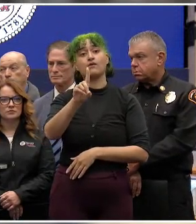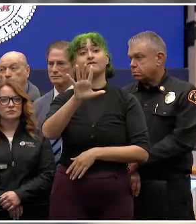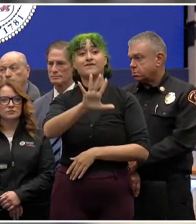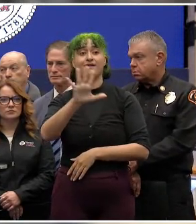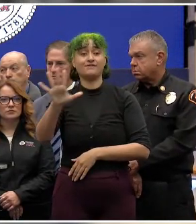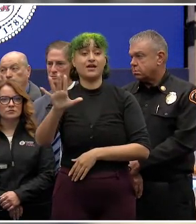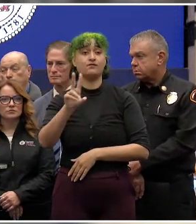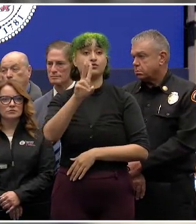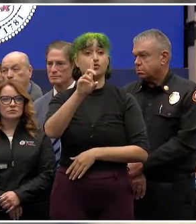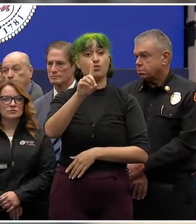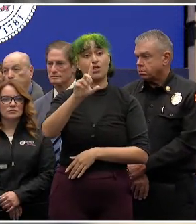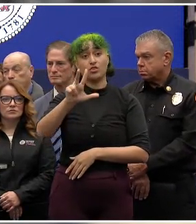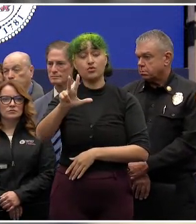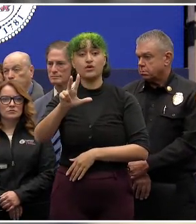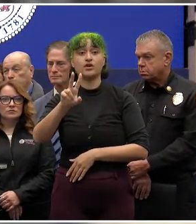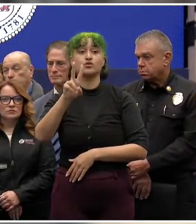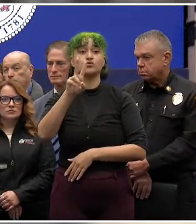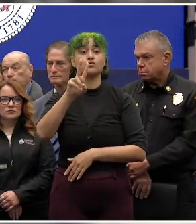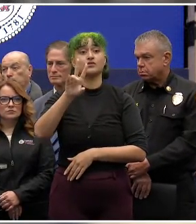213-270-8155,